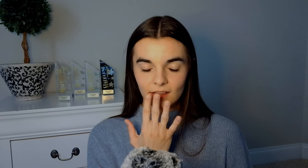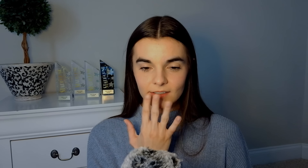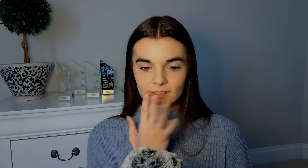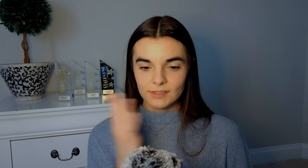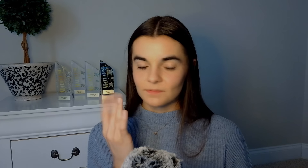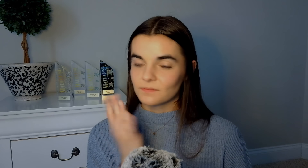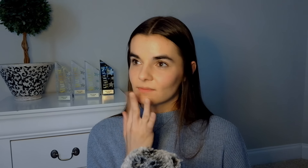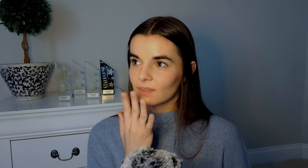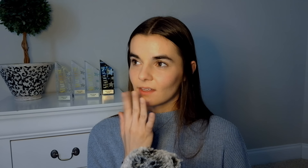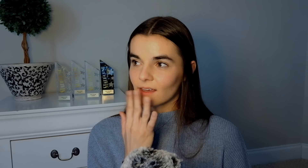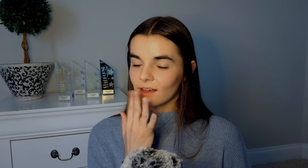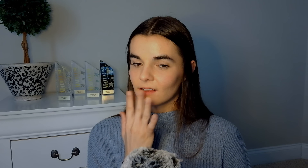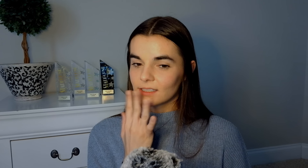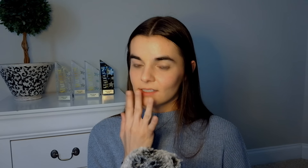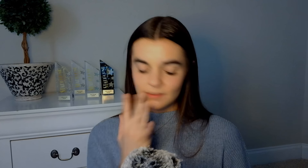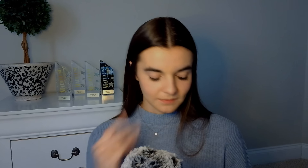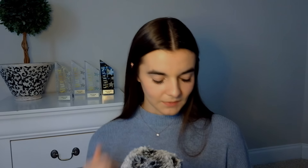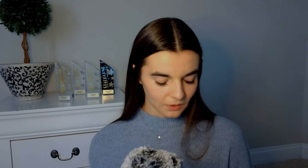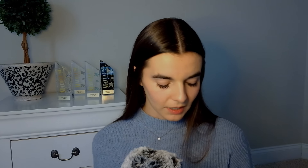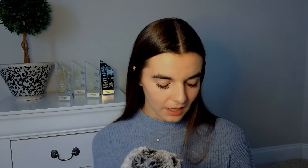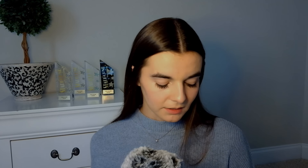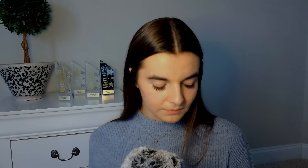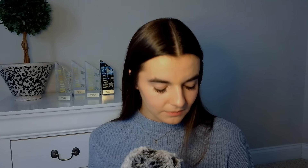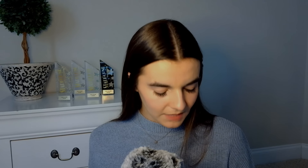Colors, colors, or color.